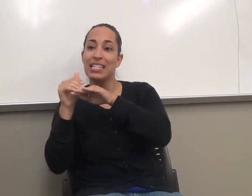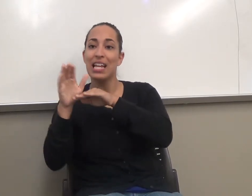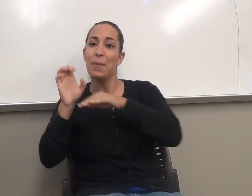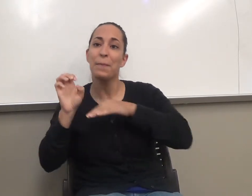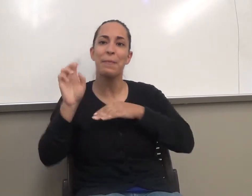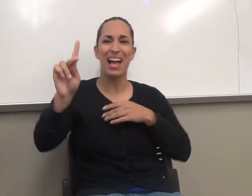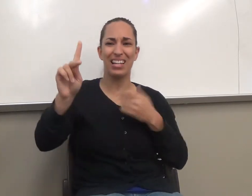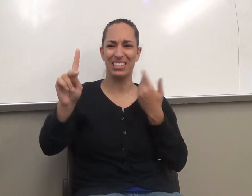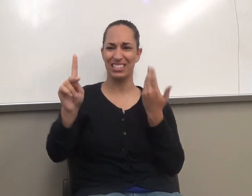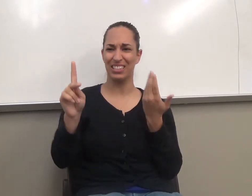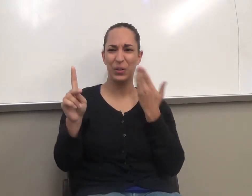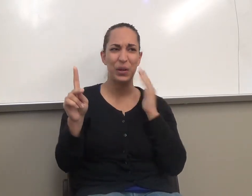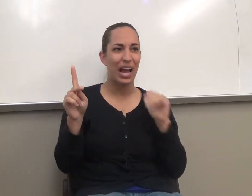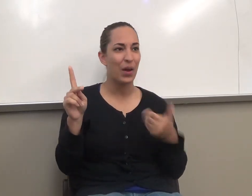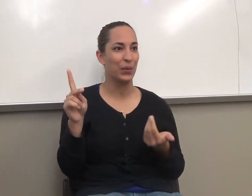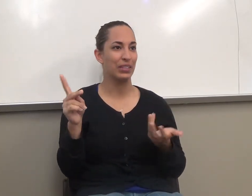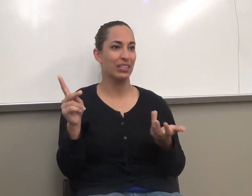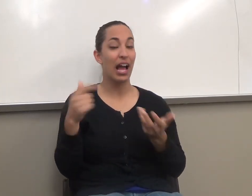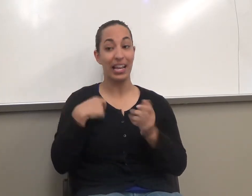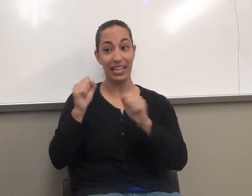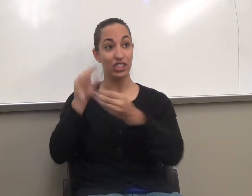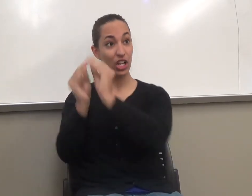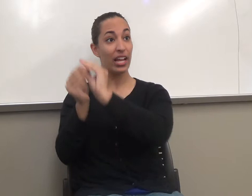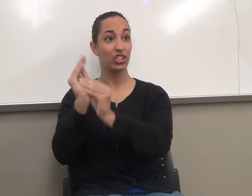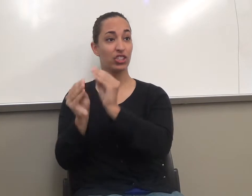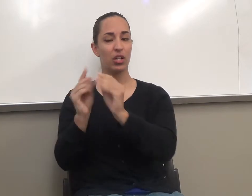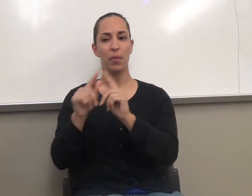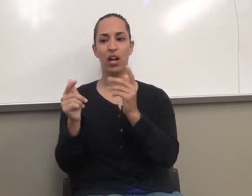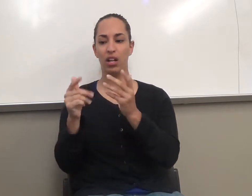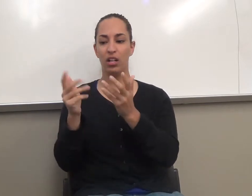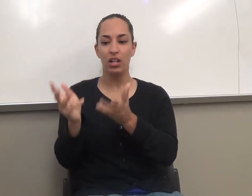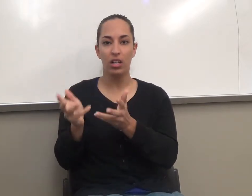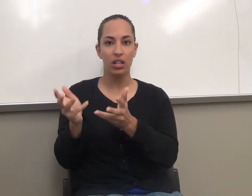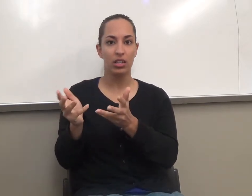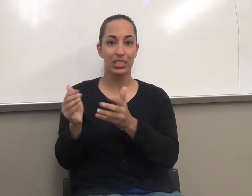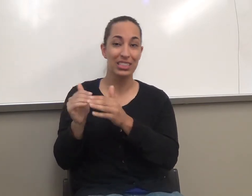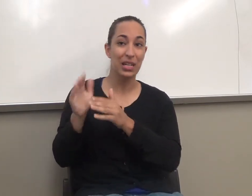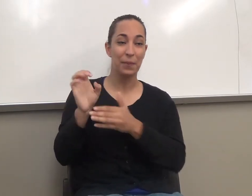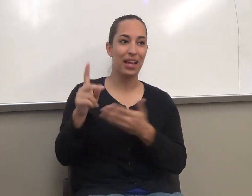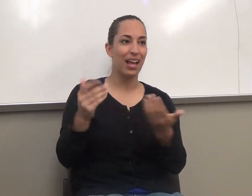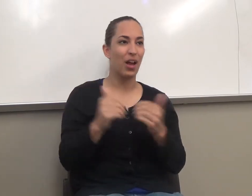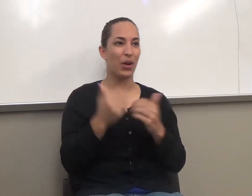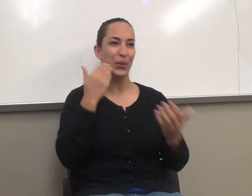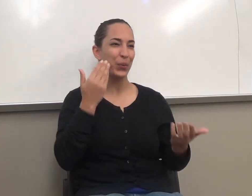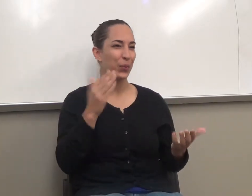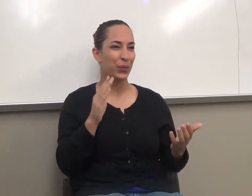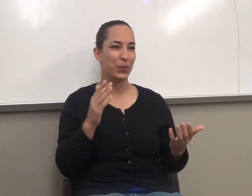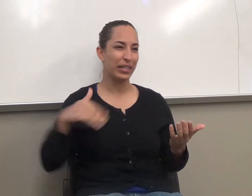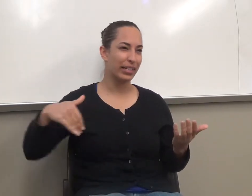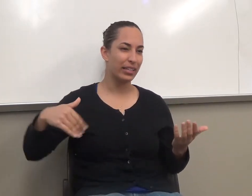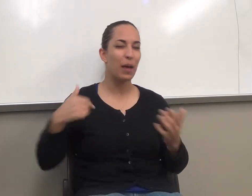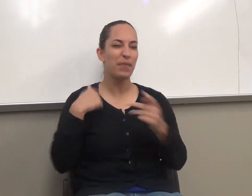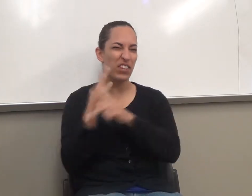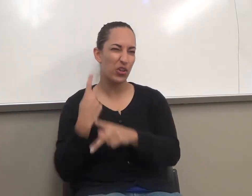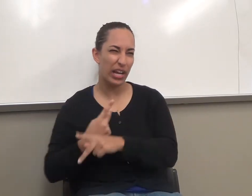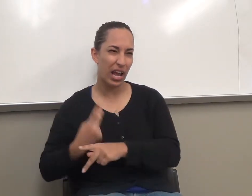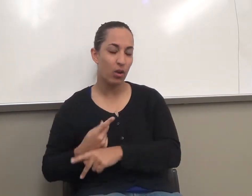reset something in there. If that happens, if I can't do it, I will email you the paper back. There's